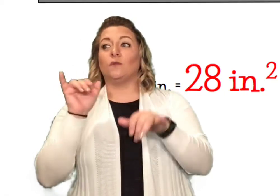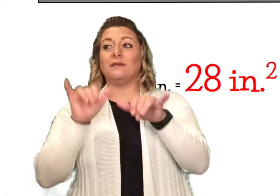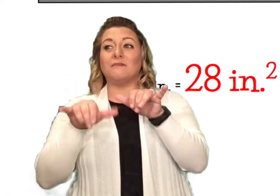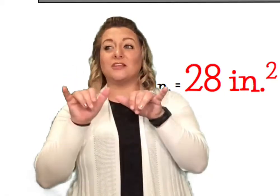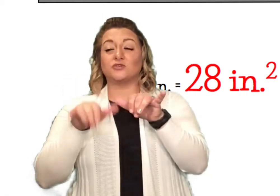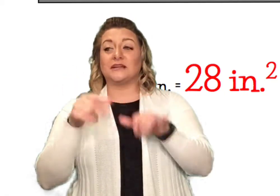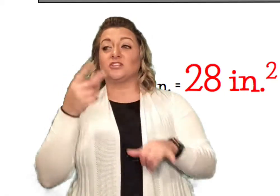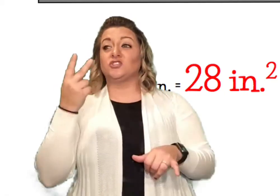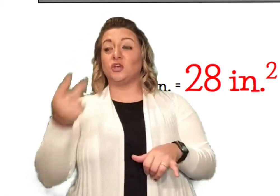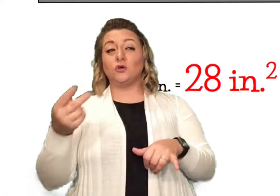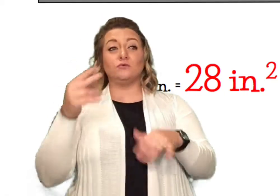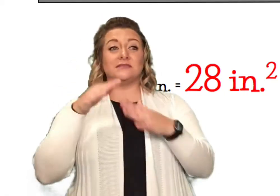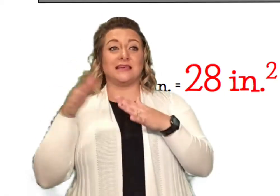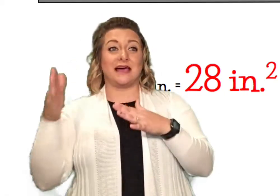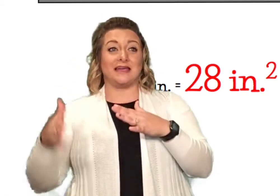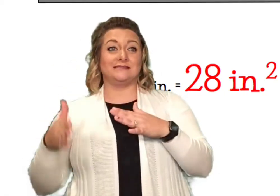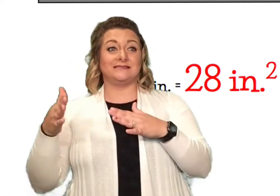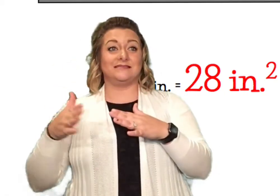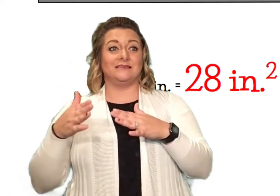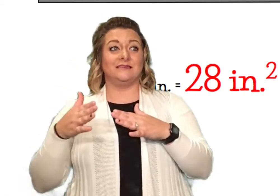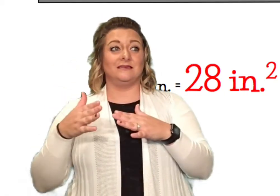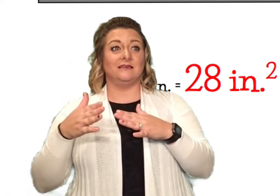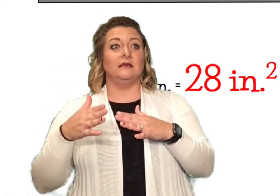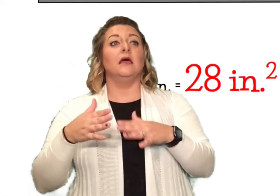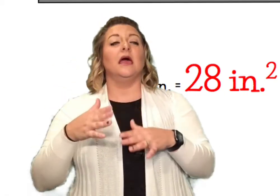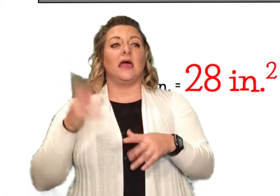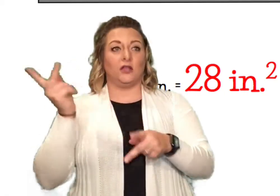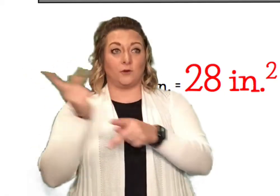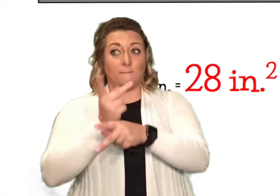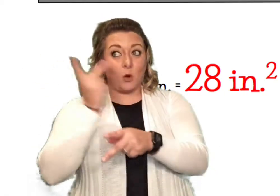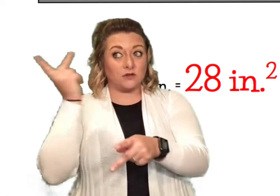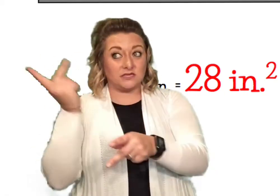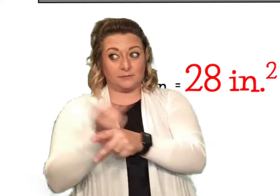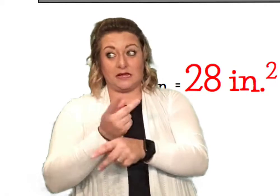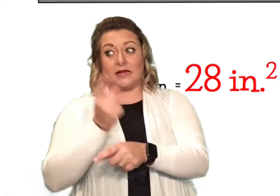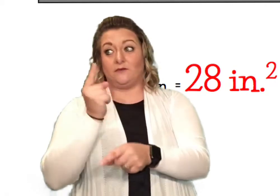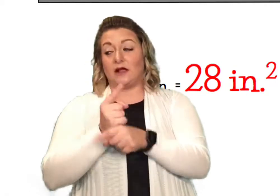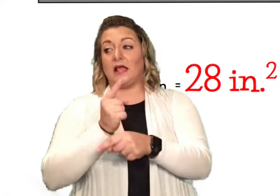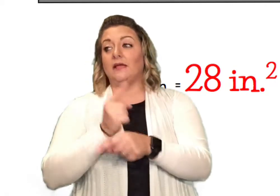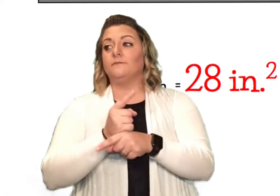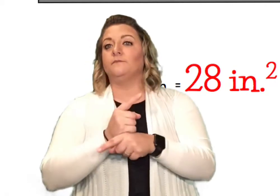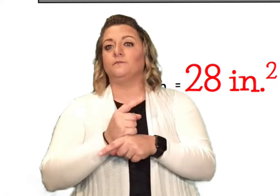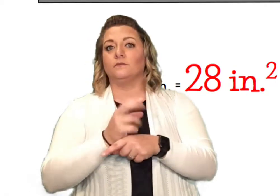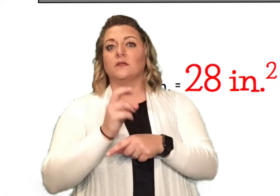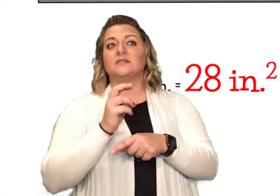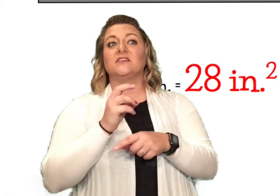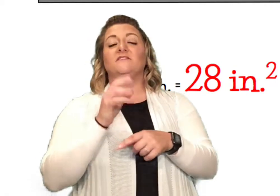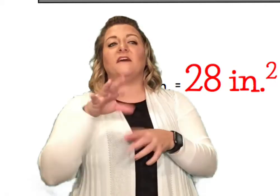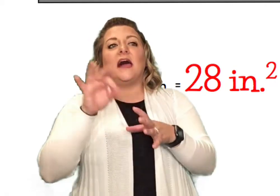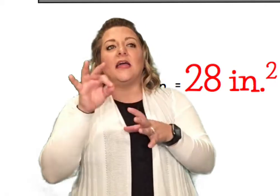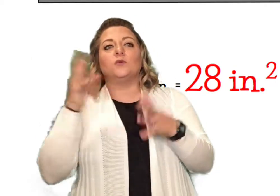only measuring two sides and you're multiplying, right? To find